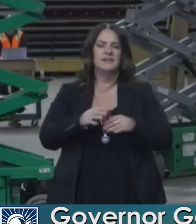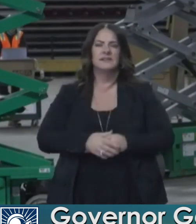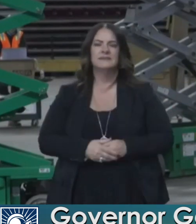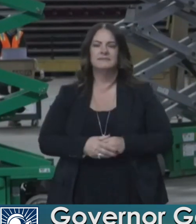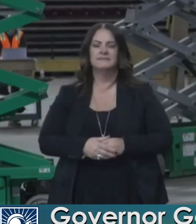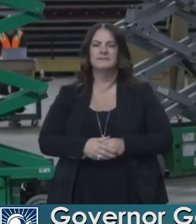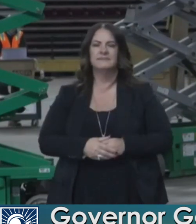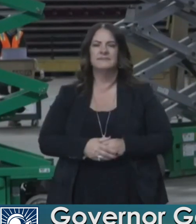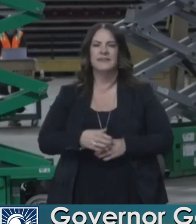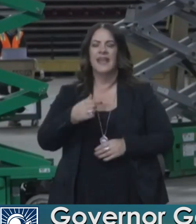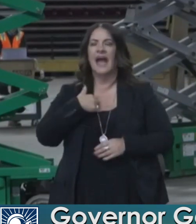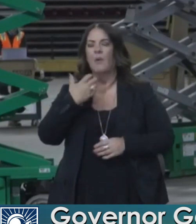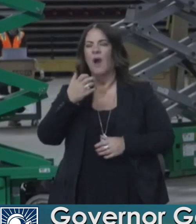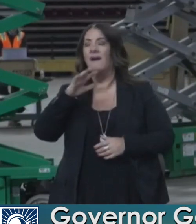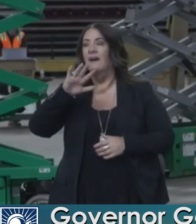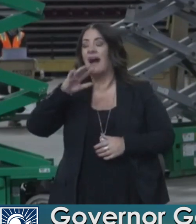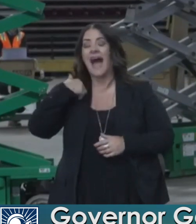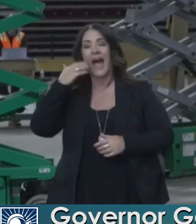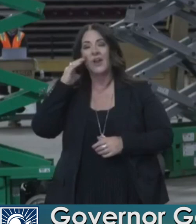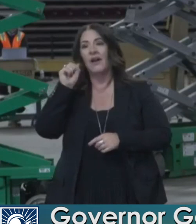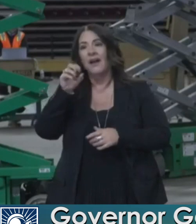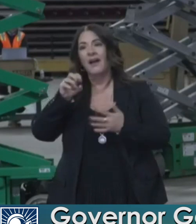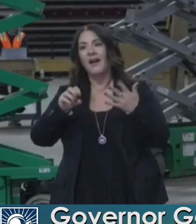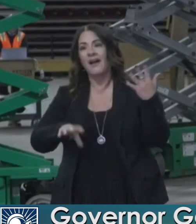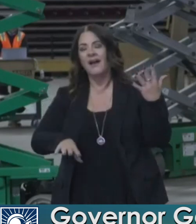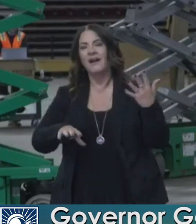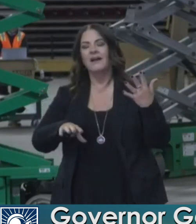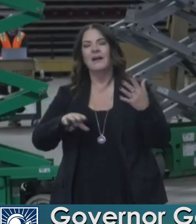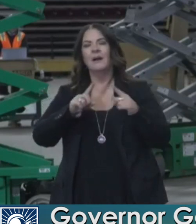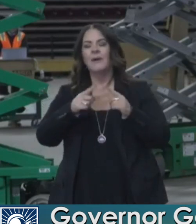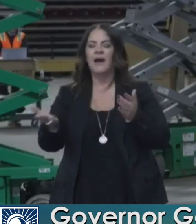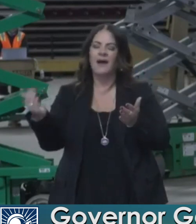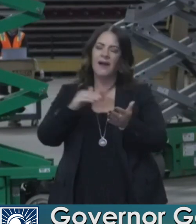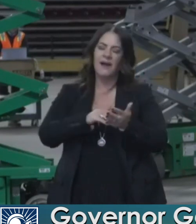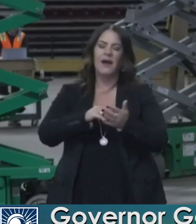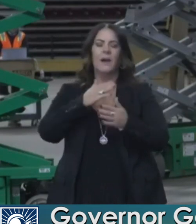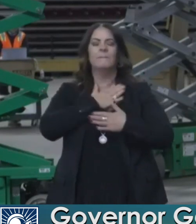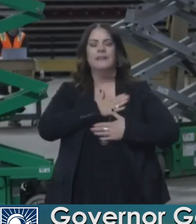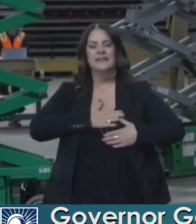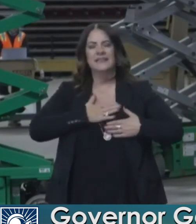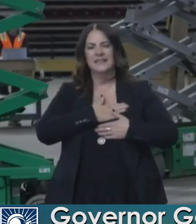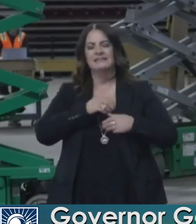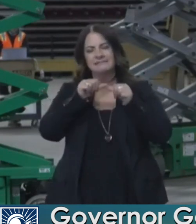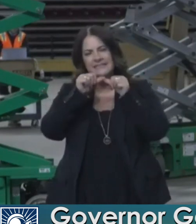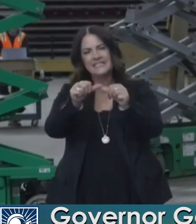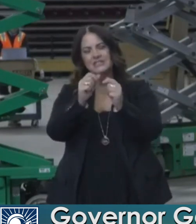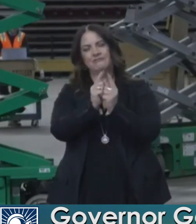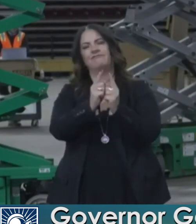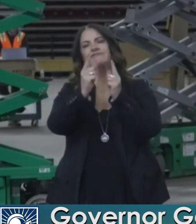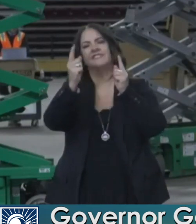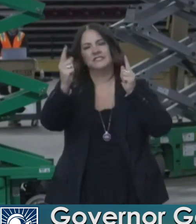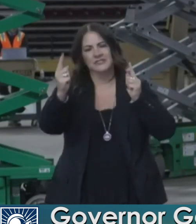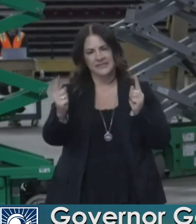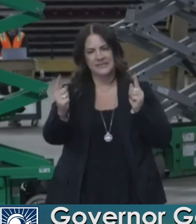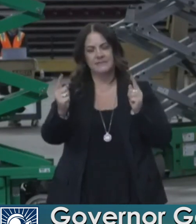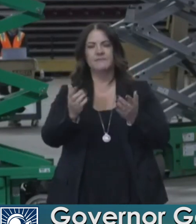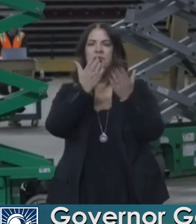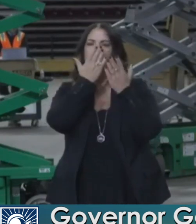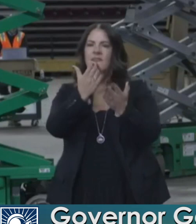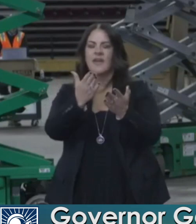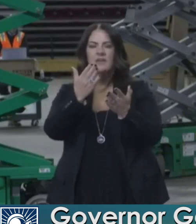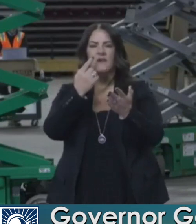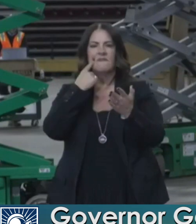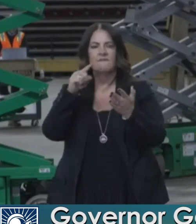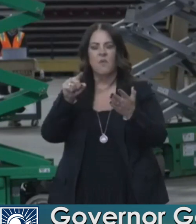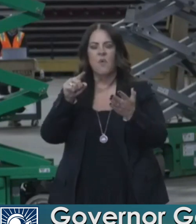5 or 6 times, let me do it a 7th and an 8th time. Practice physical distancing. Thank you to everybody over the course of this